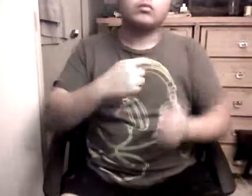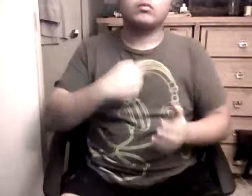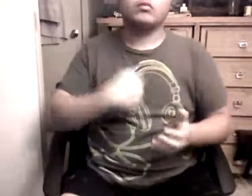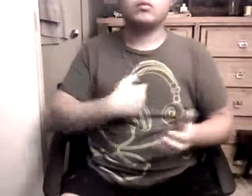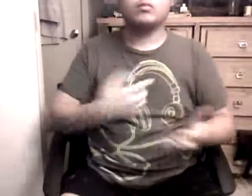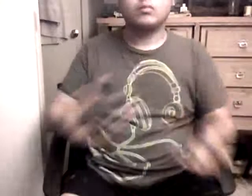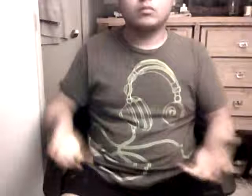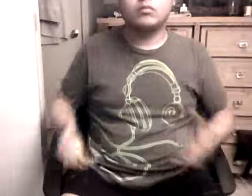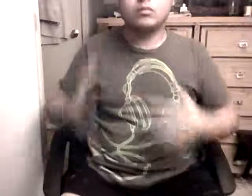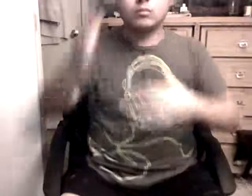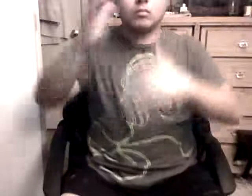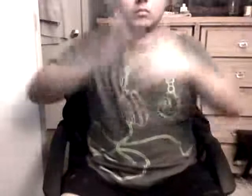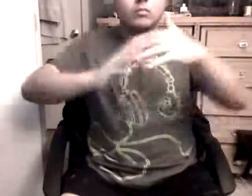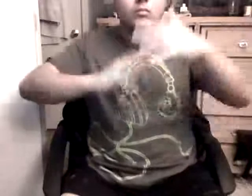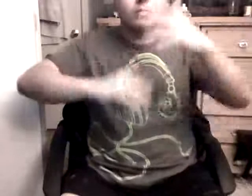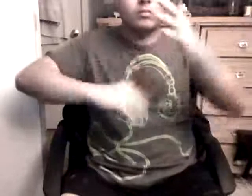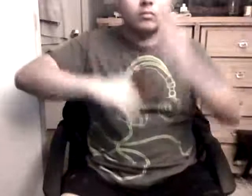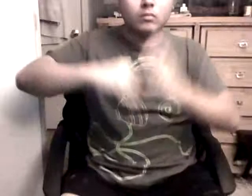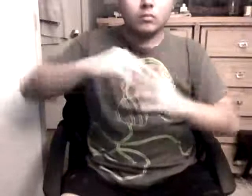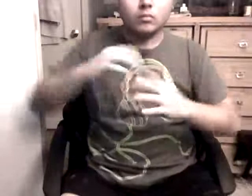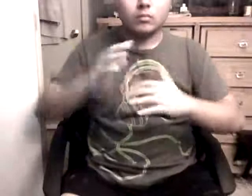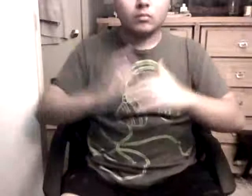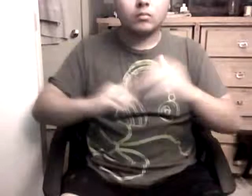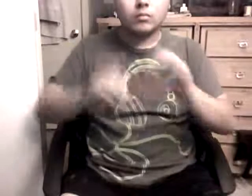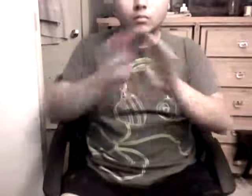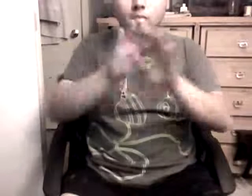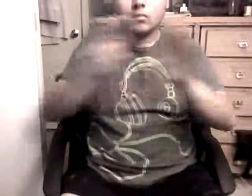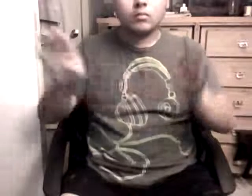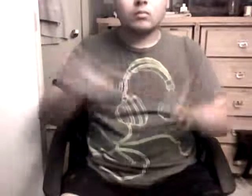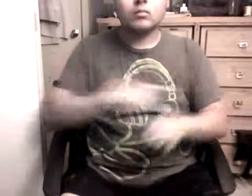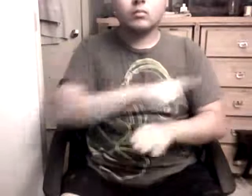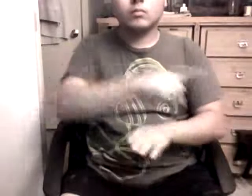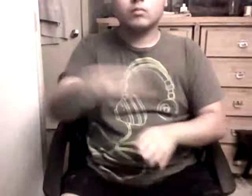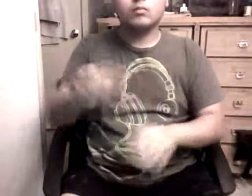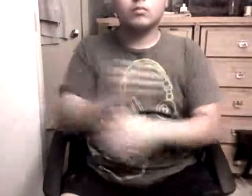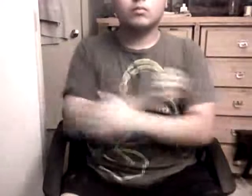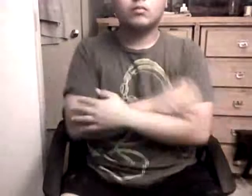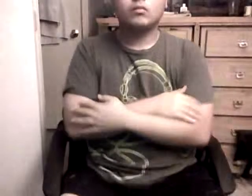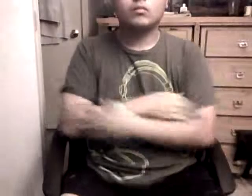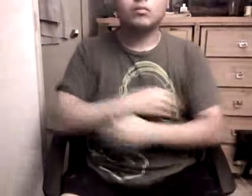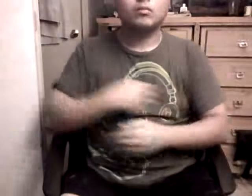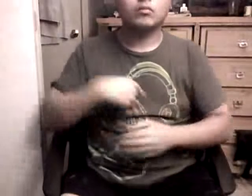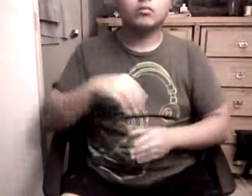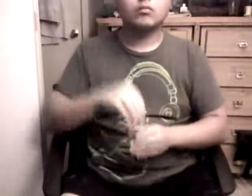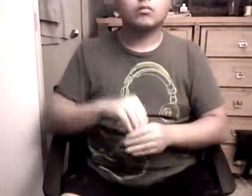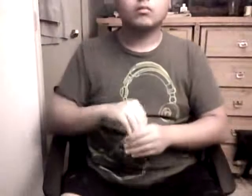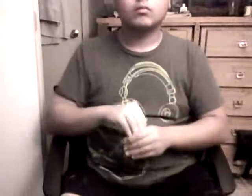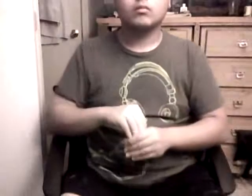I want to tear down the walls and hold me in silence